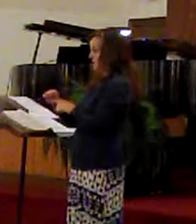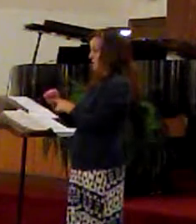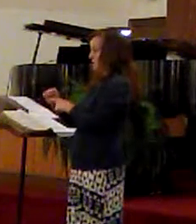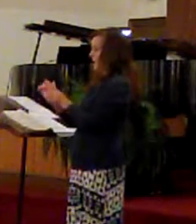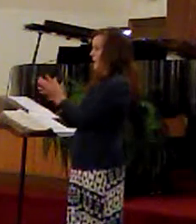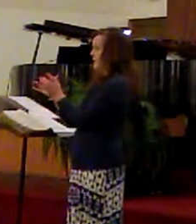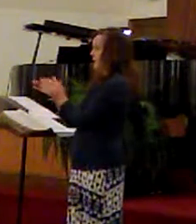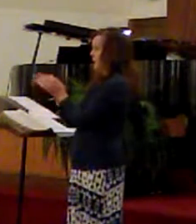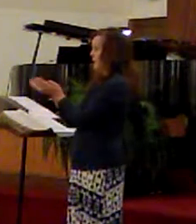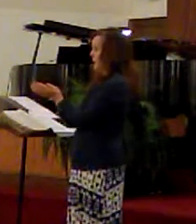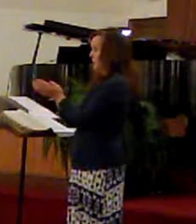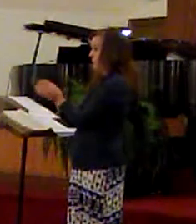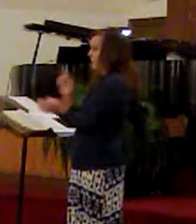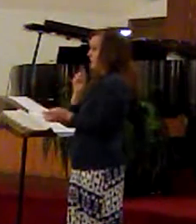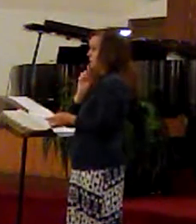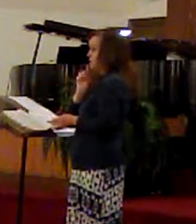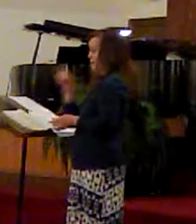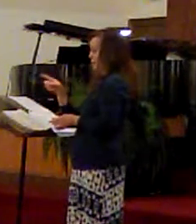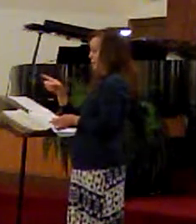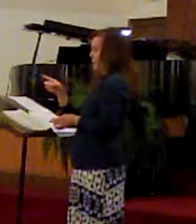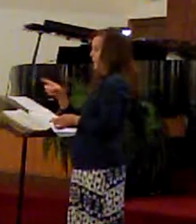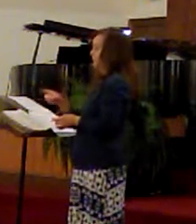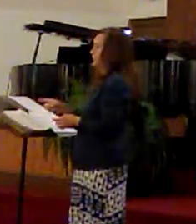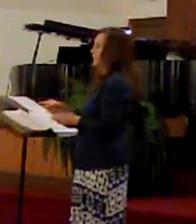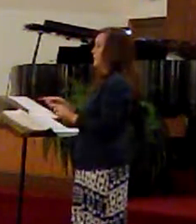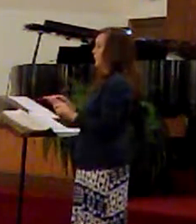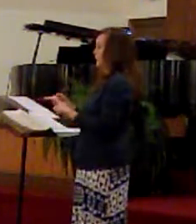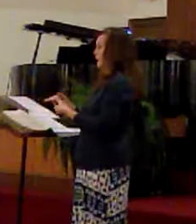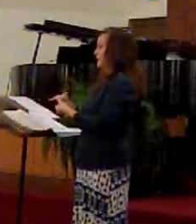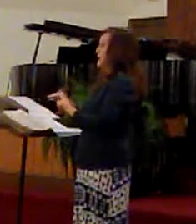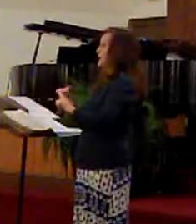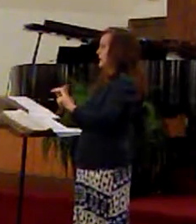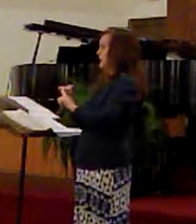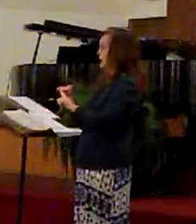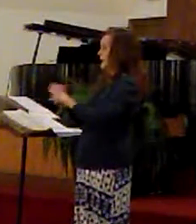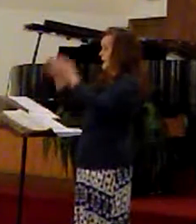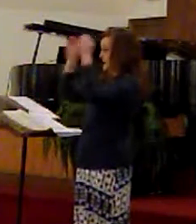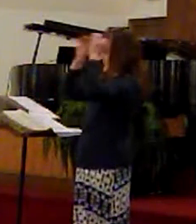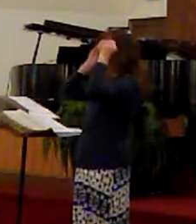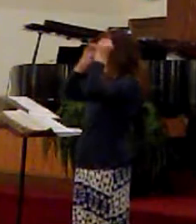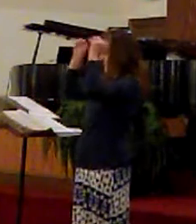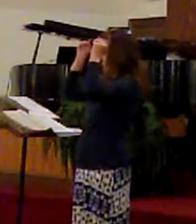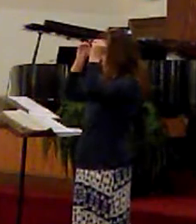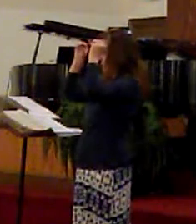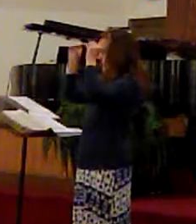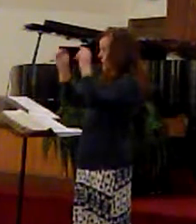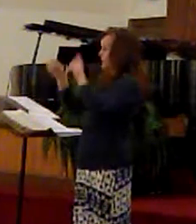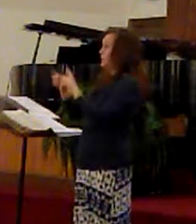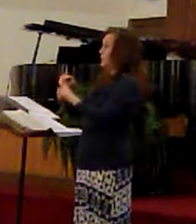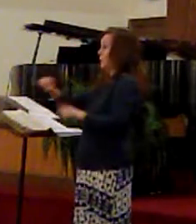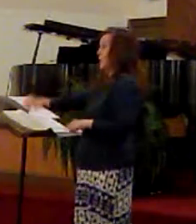truth learned, then the teaching of it to others.